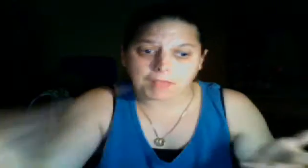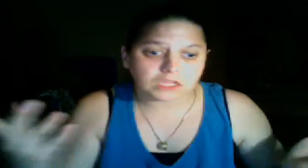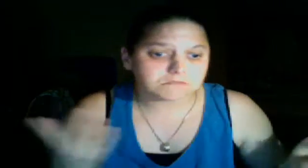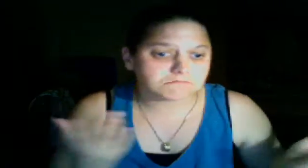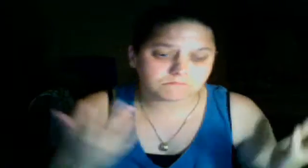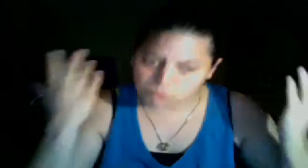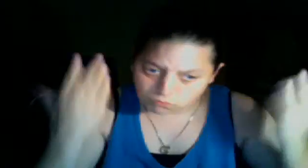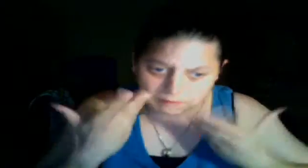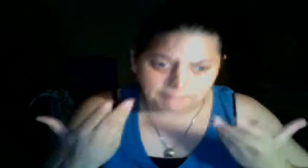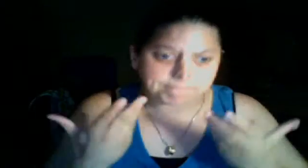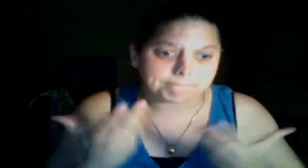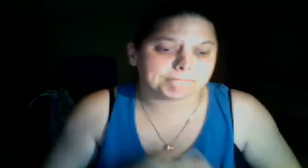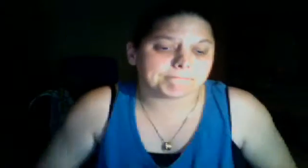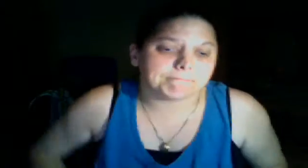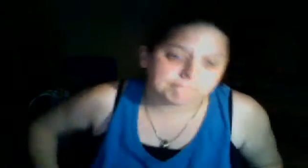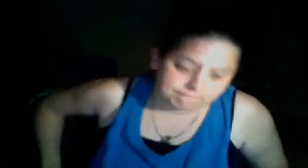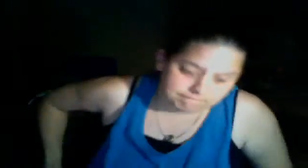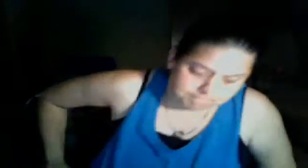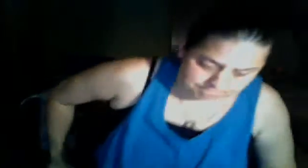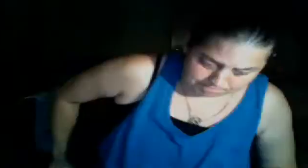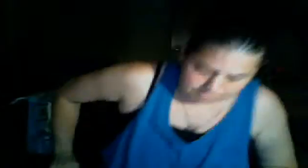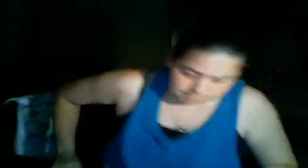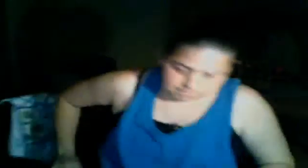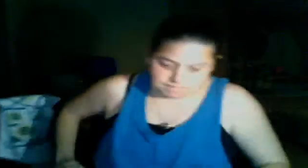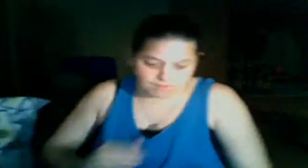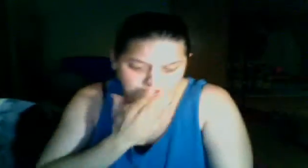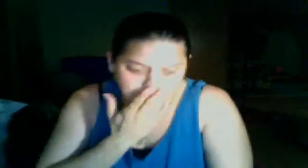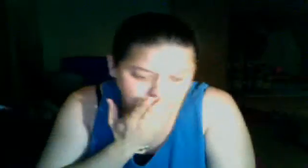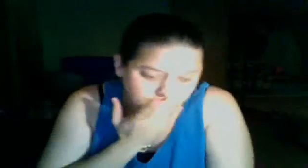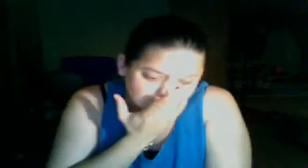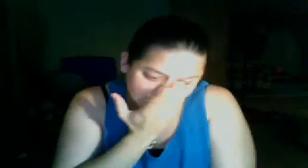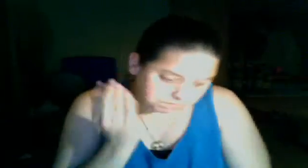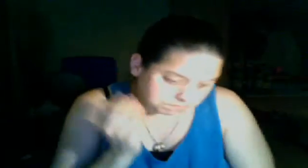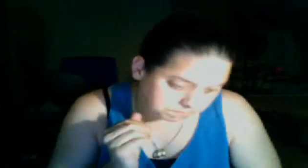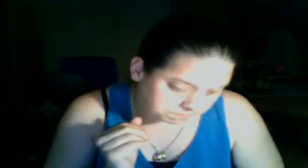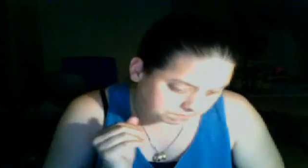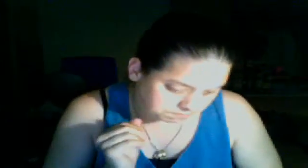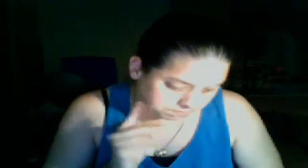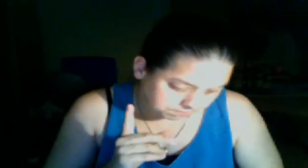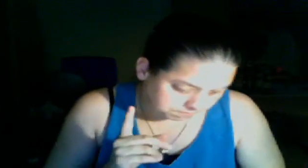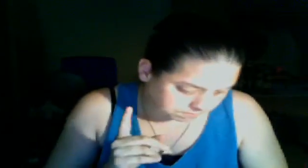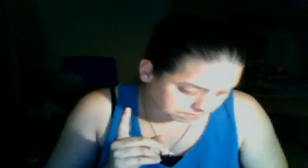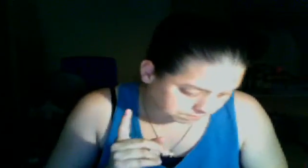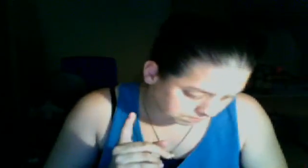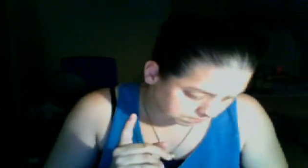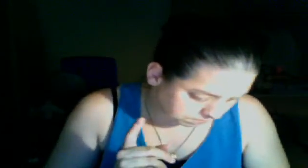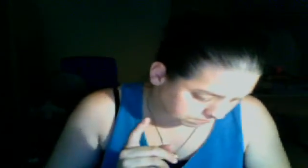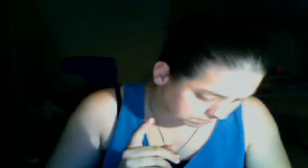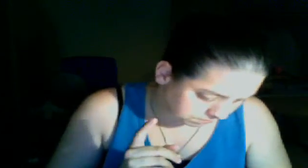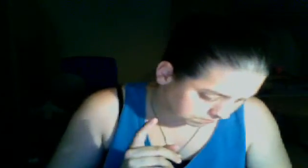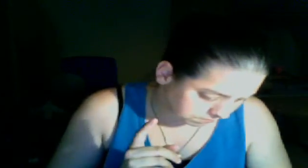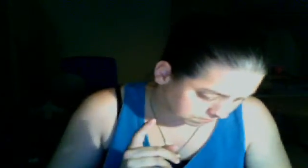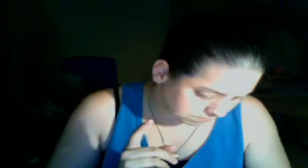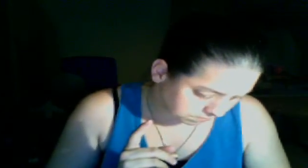Everest is so high, you have to use oxygen. The weather didn't go easy on us at all. We endured some pretty cold temperatures, down